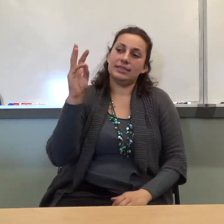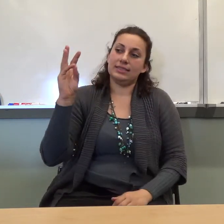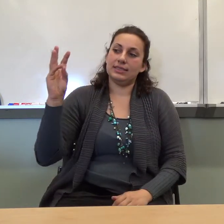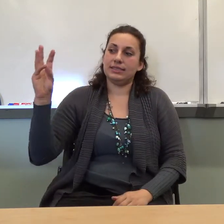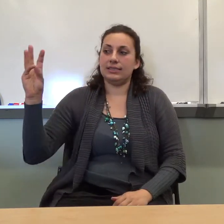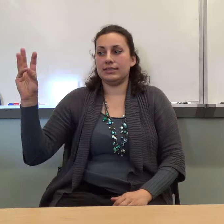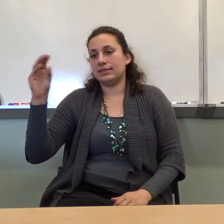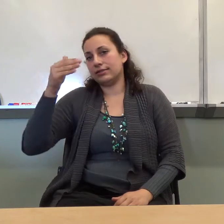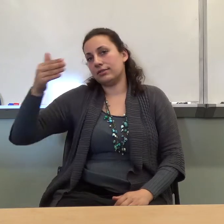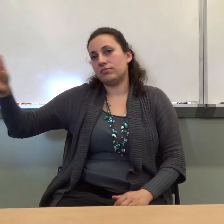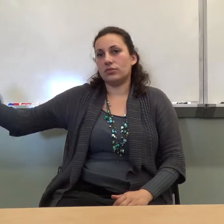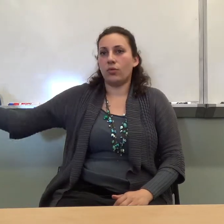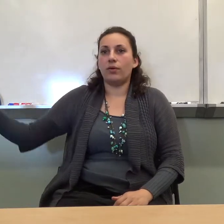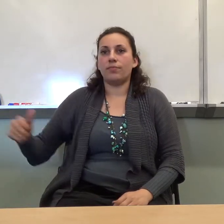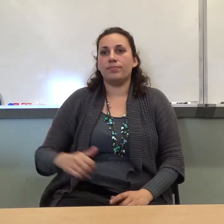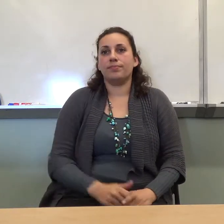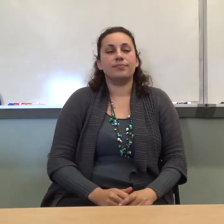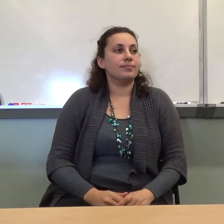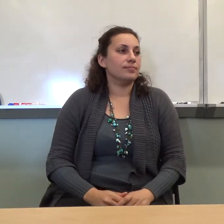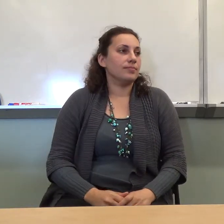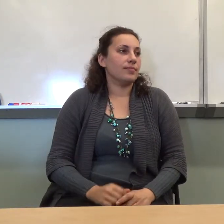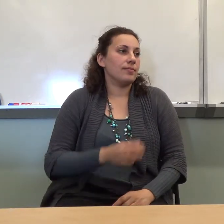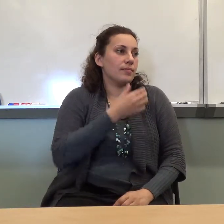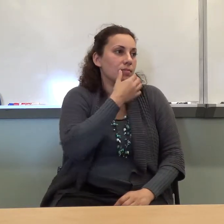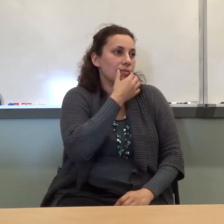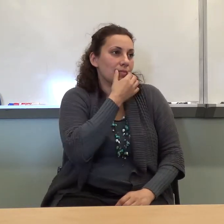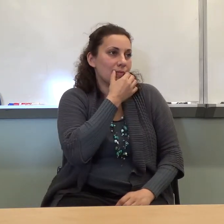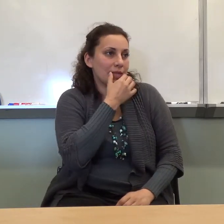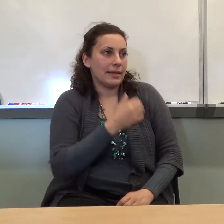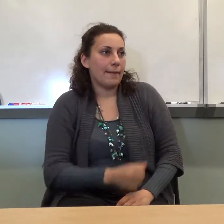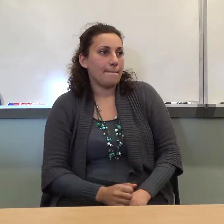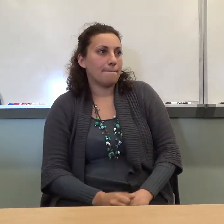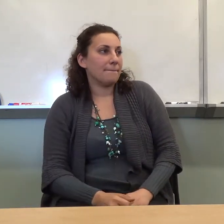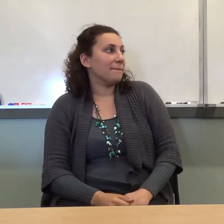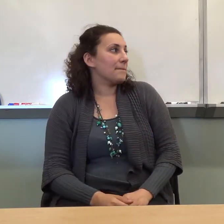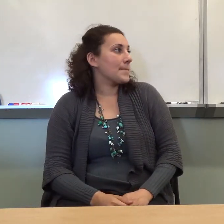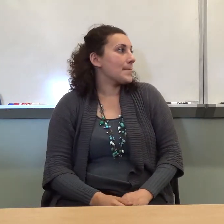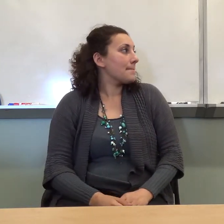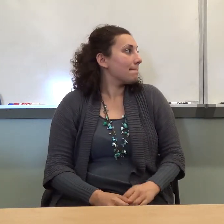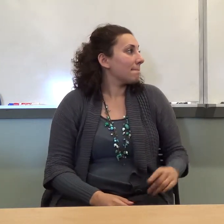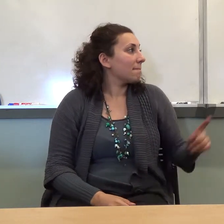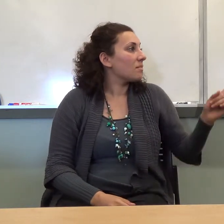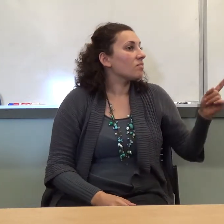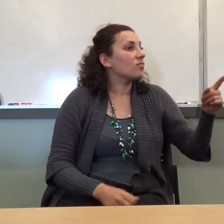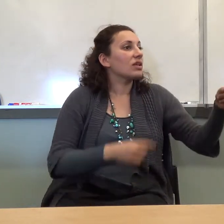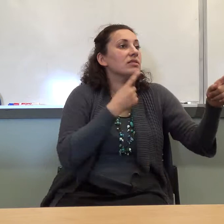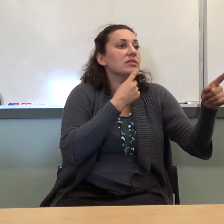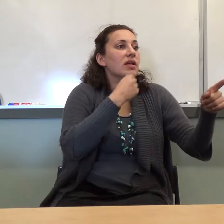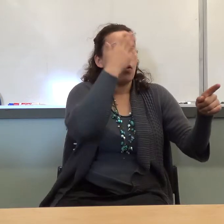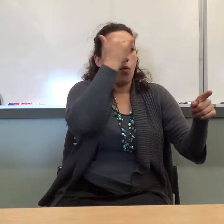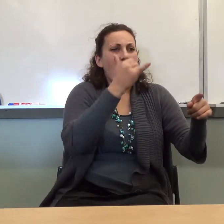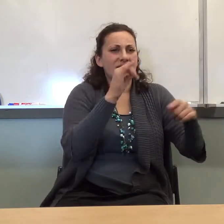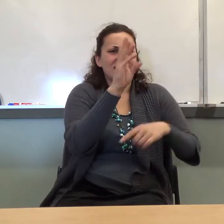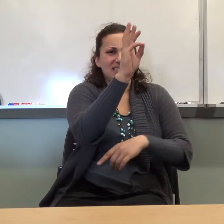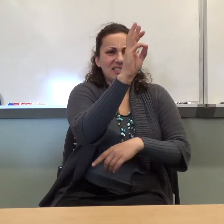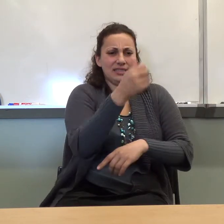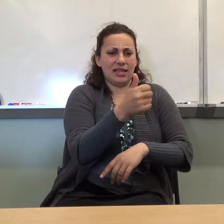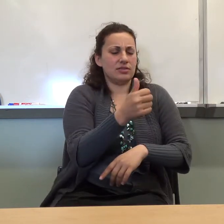0.66666. Why wouldn't it be 6/10? Why wouldn't it be? It's in the 10th position, so why wouldn't it be 6/10? Oh, no. That's deceiving. Yeah. That's a notation that